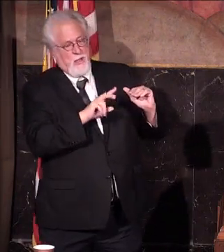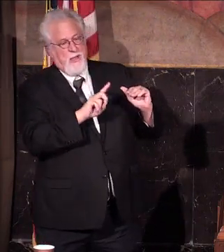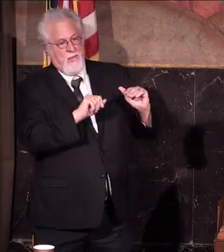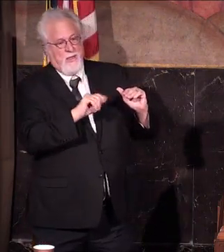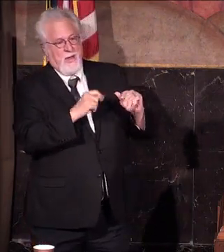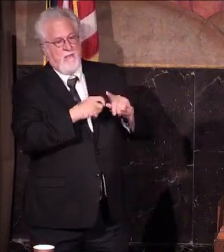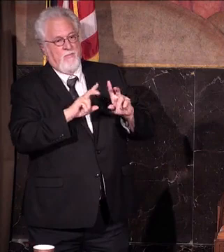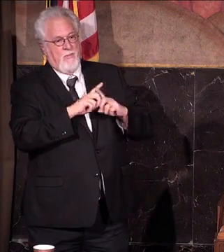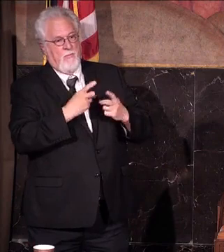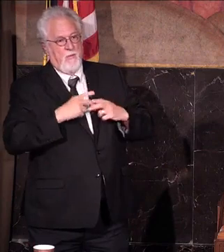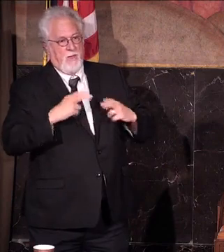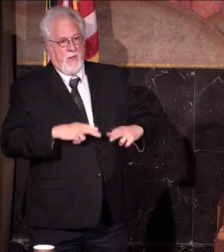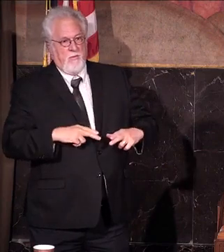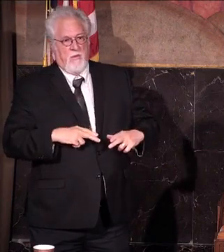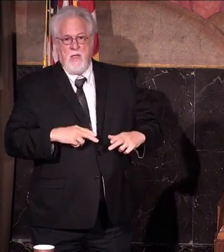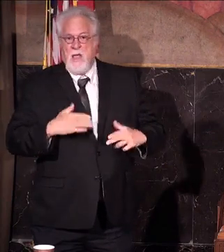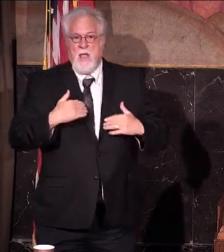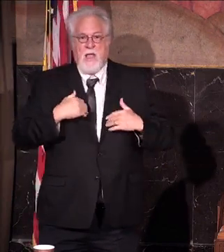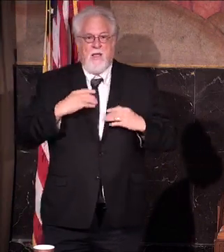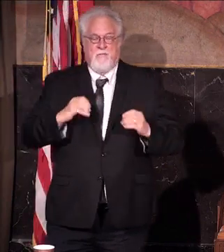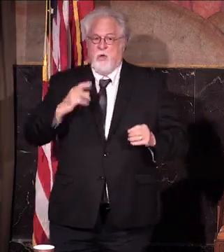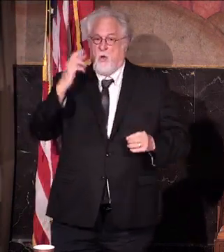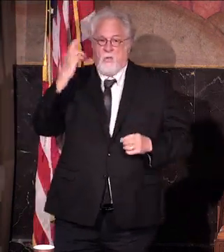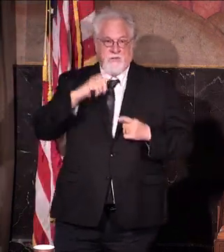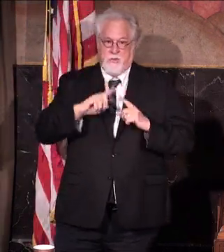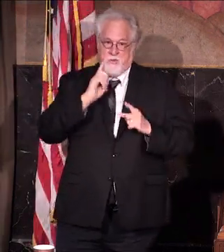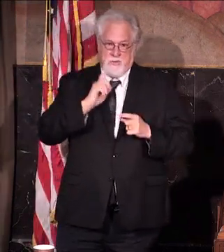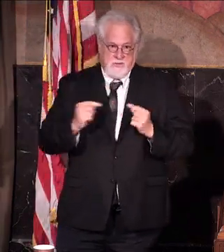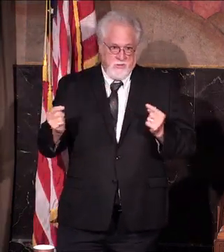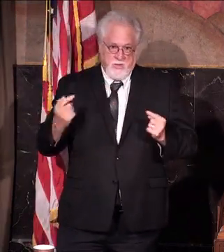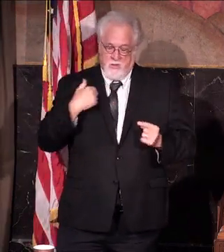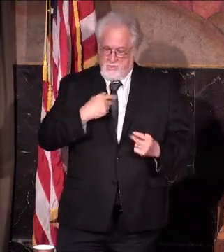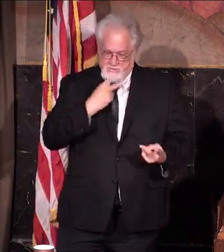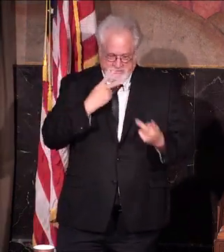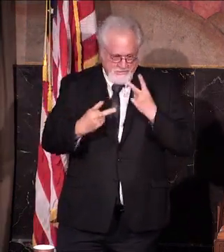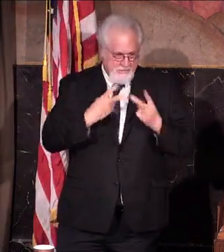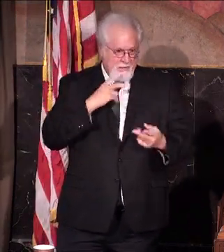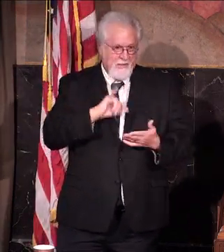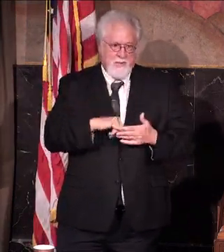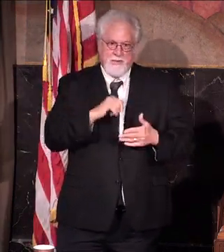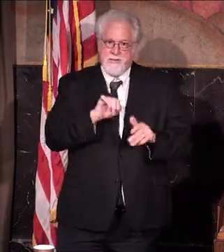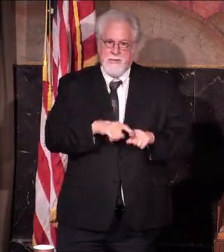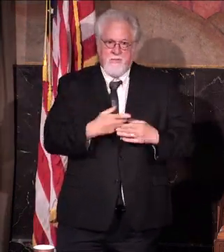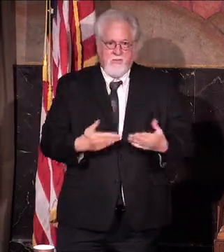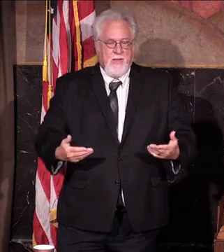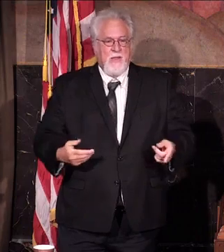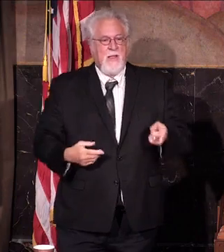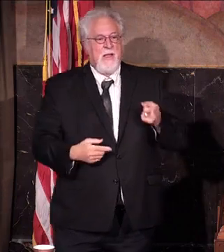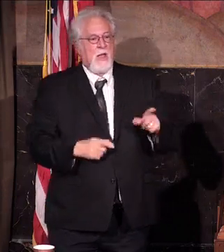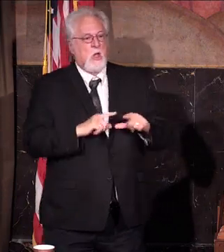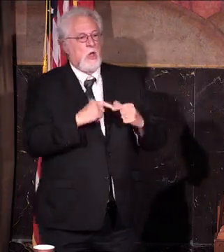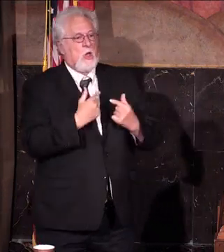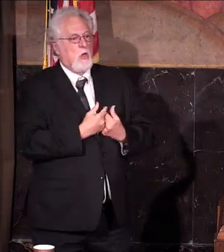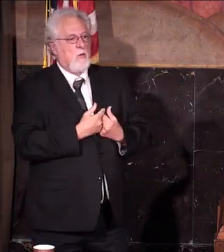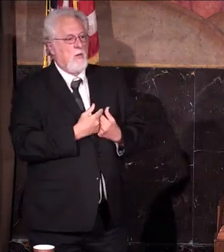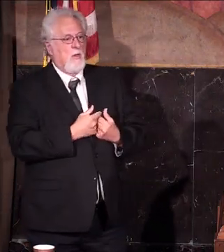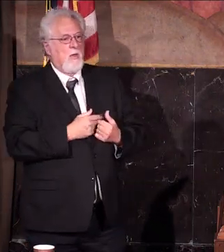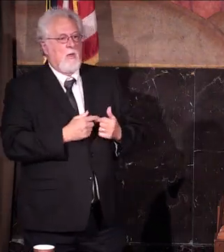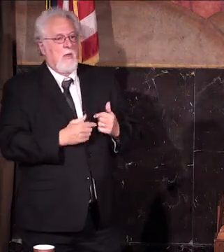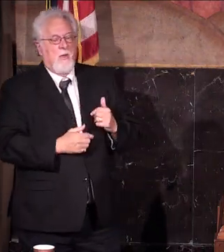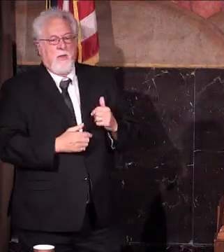the Department of Health, which I have no reason to disagree with, because we're seeing that same thing, that's the group that's becoming